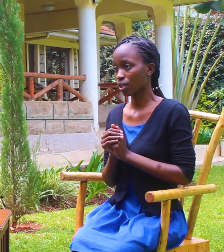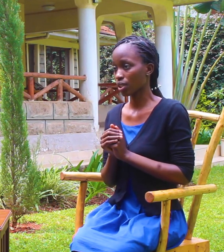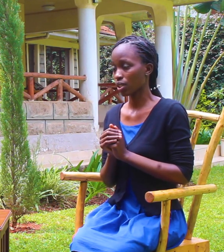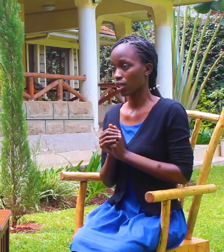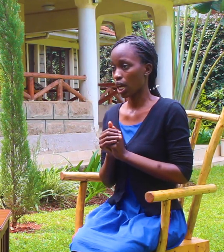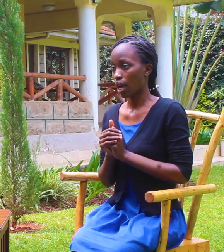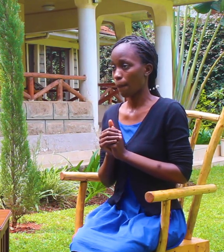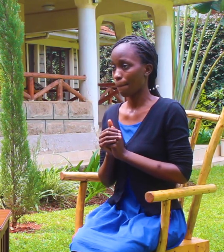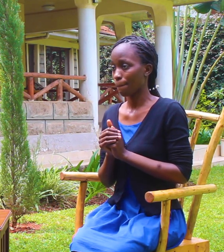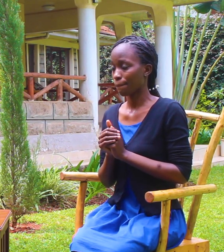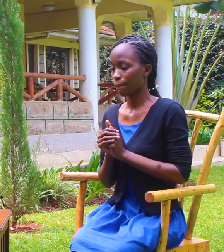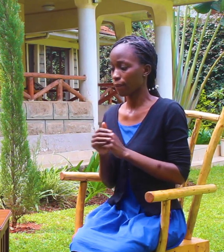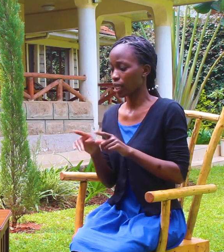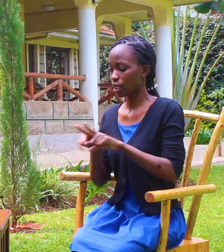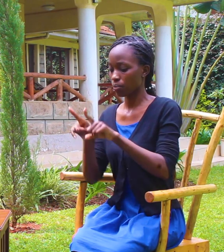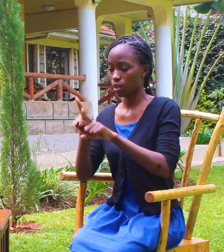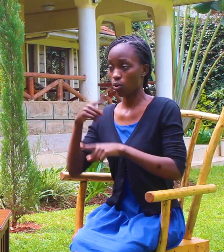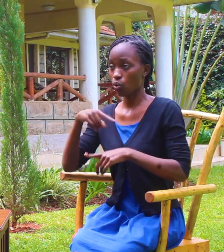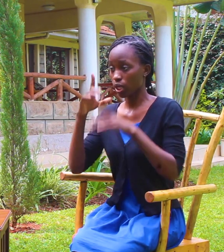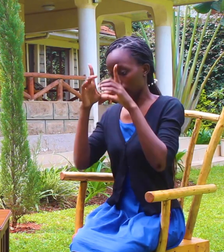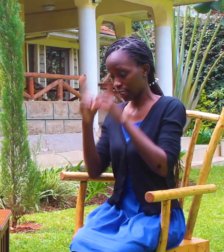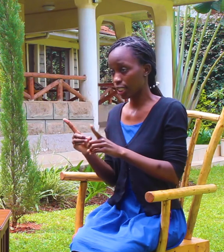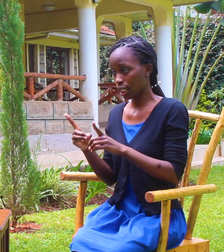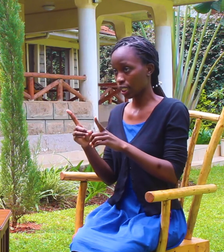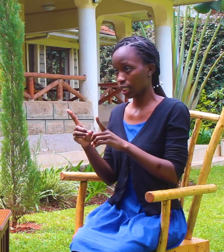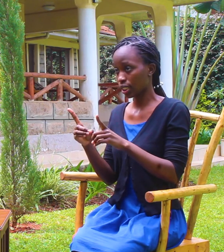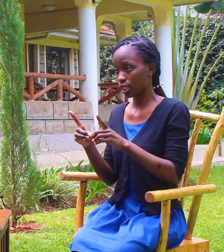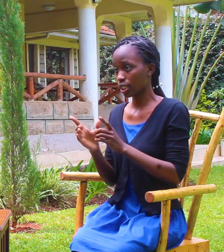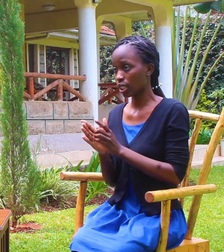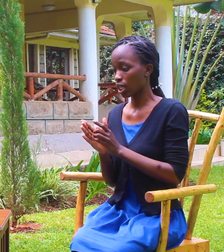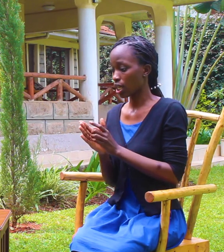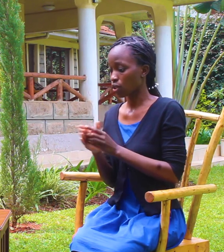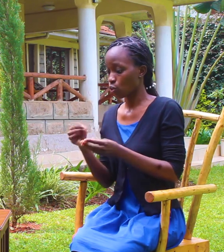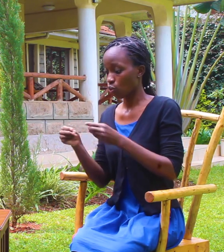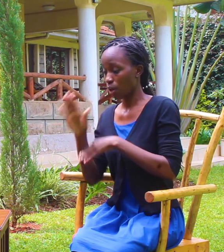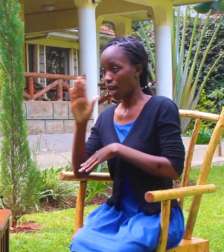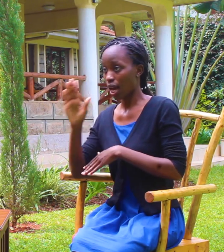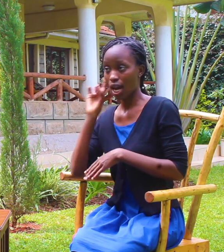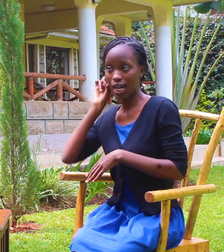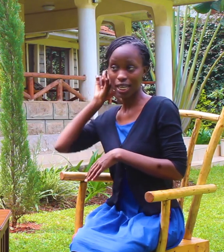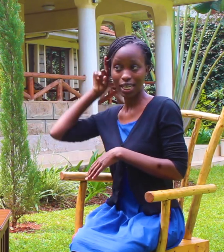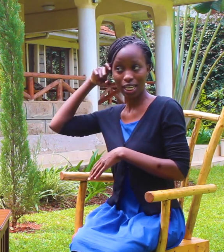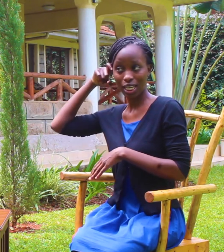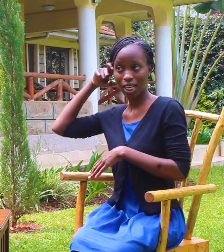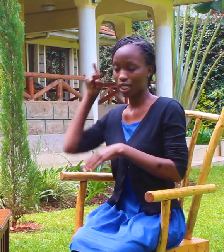notwithstanding, we decided to get a hearing aid. And then